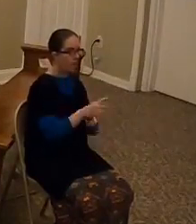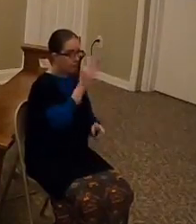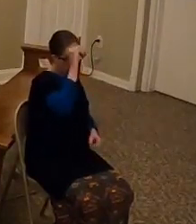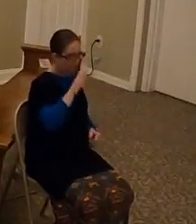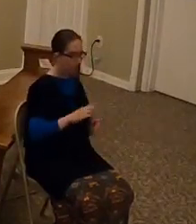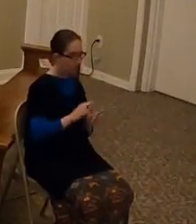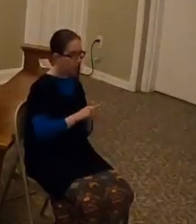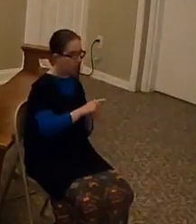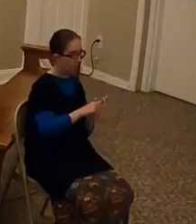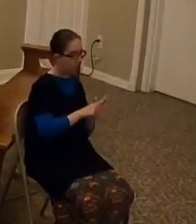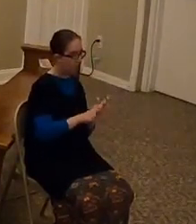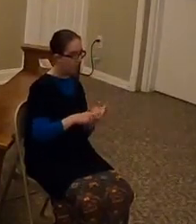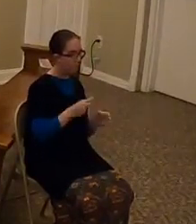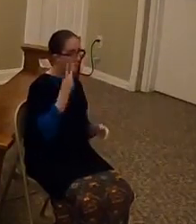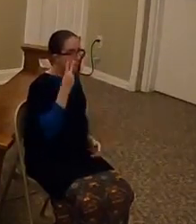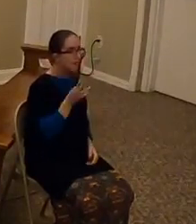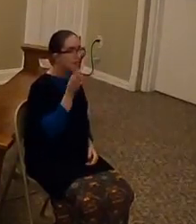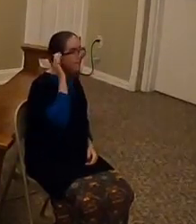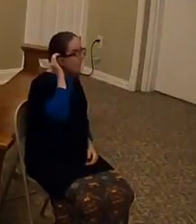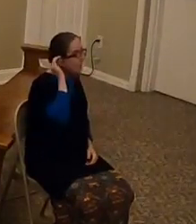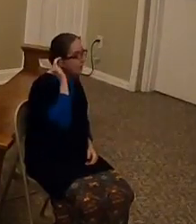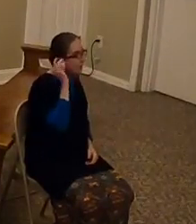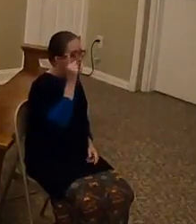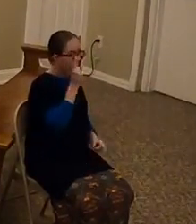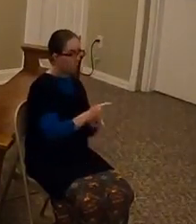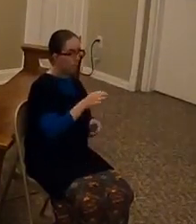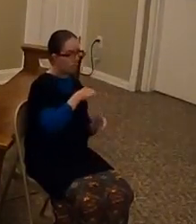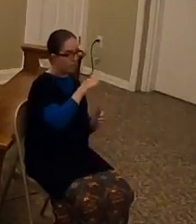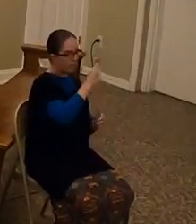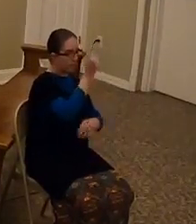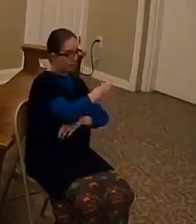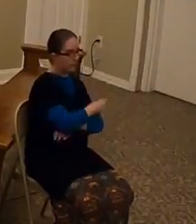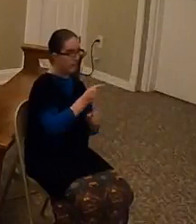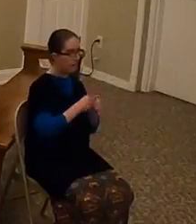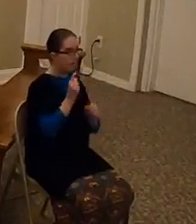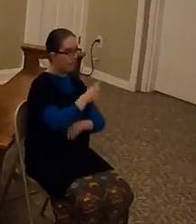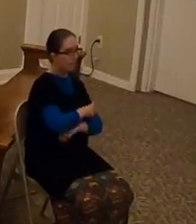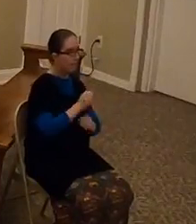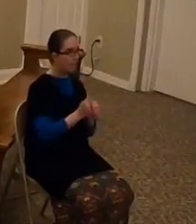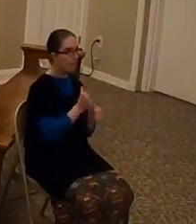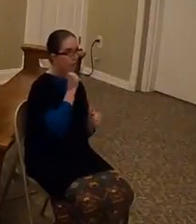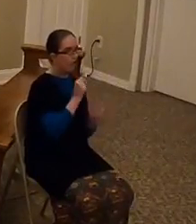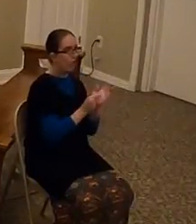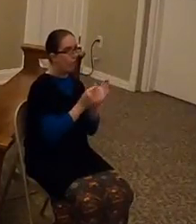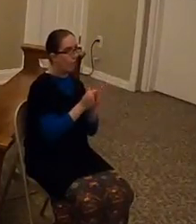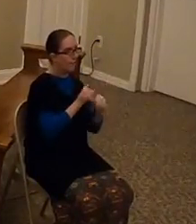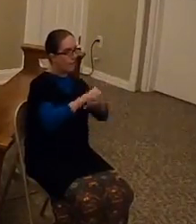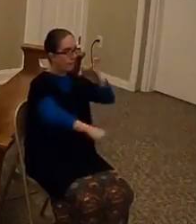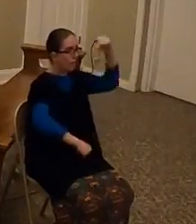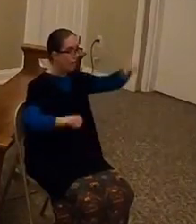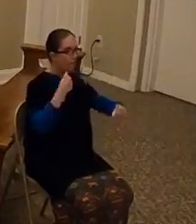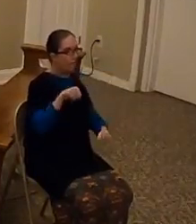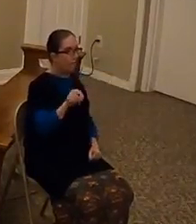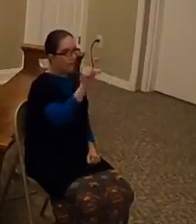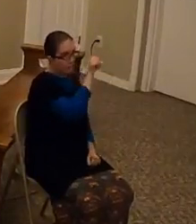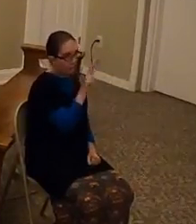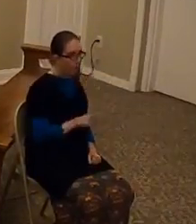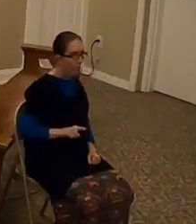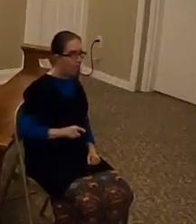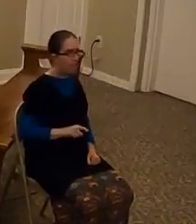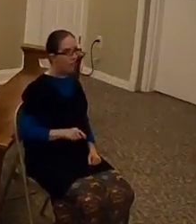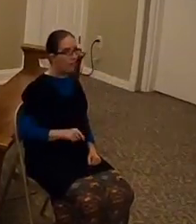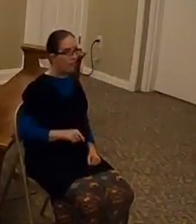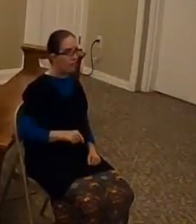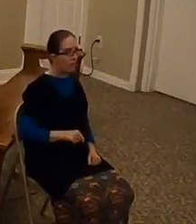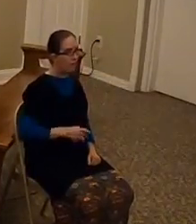dwelling among them and seeing and hearing, vexed his righteous soul from day to day with their unlawful deeds. The Lord